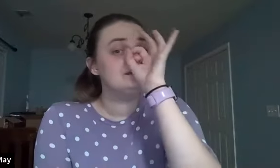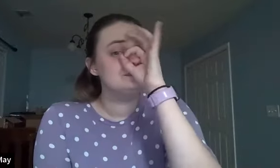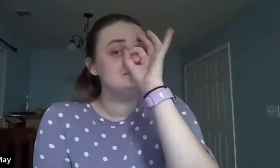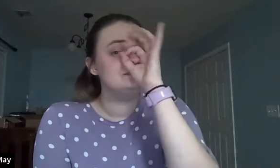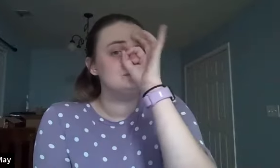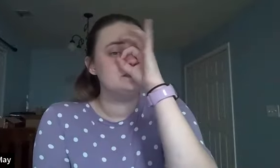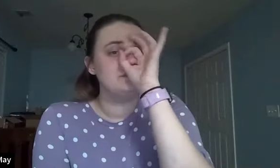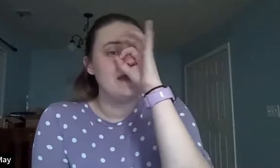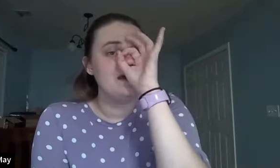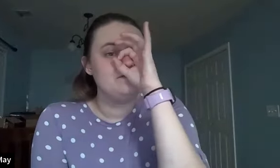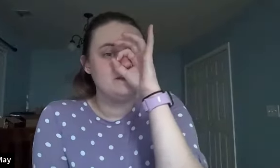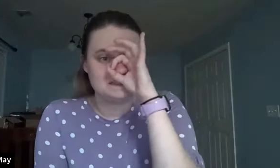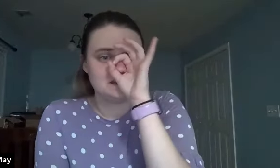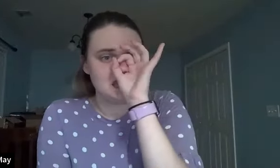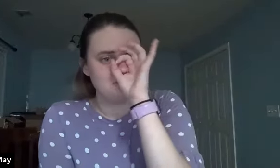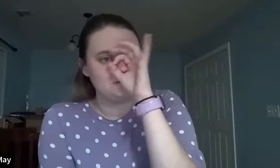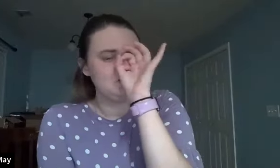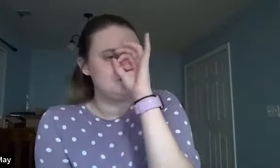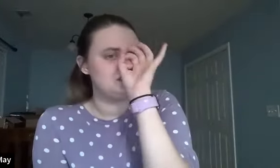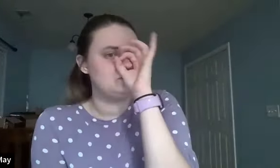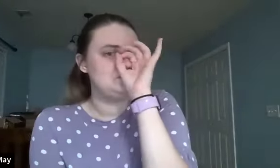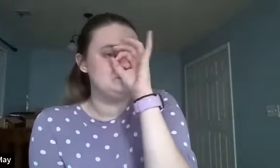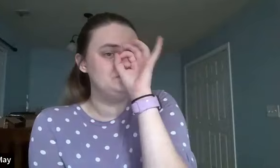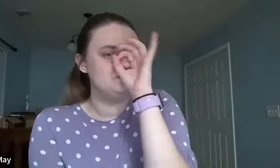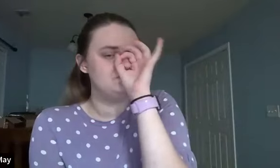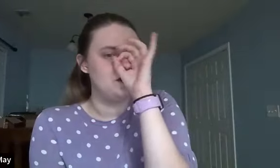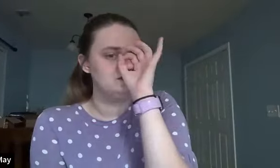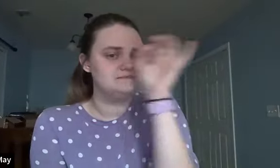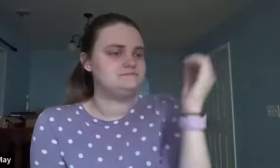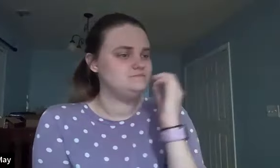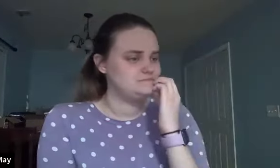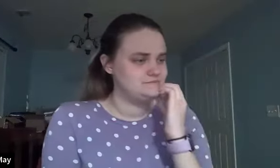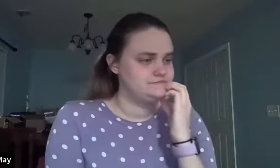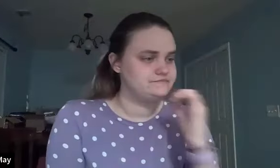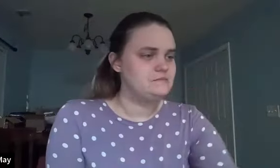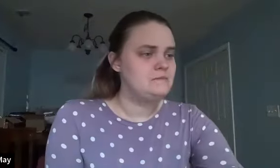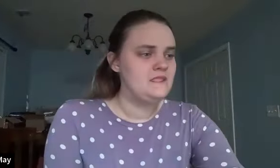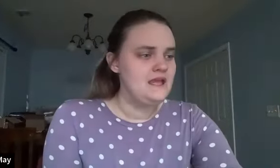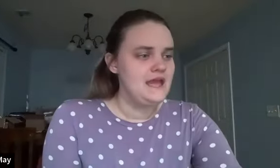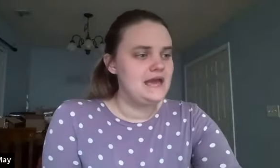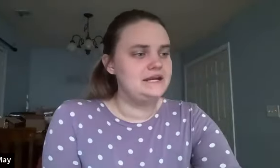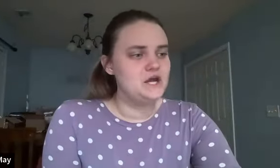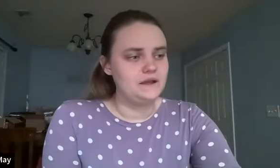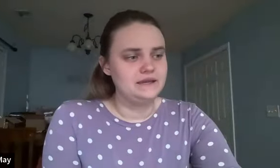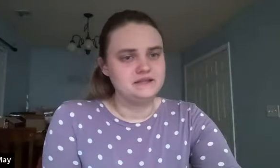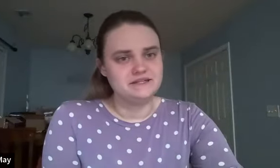fox. So it's gonna be the F and it's gonna have your little nose sticking through. Fox. And I know, I can't believe I did